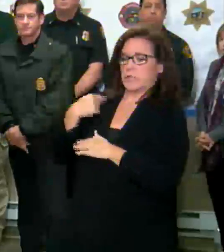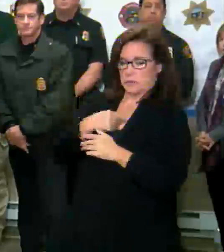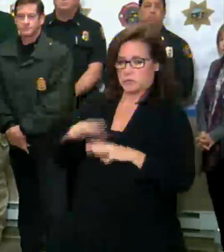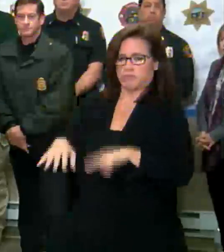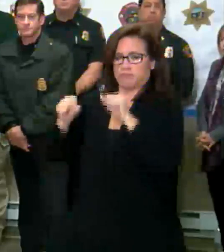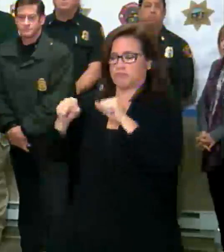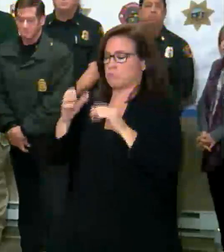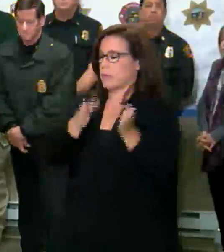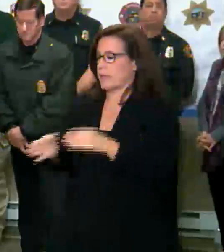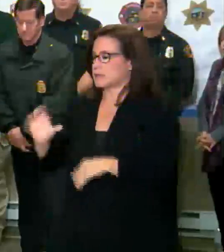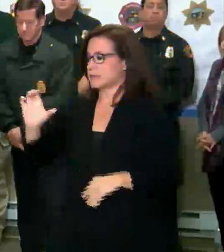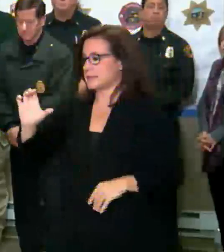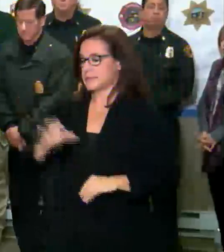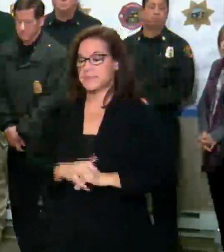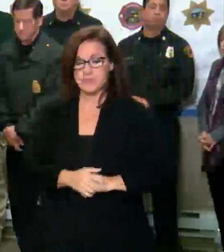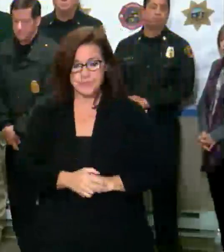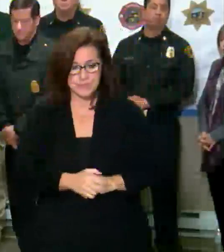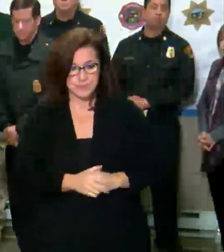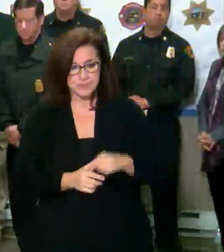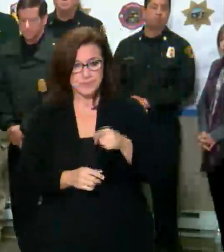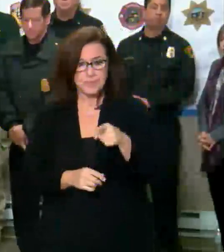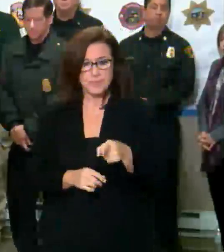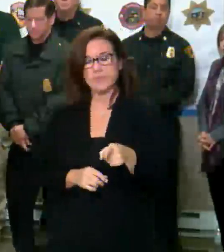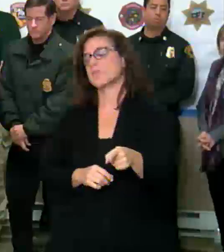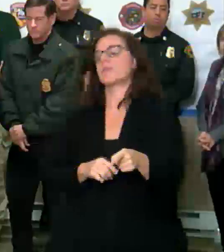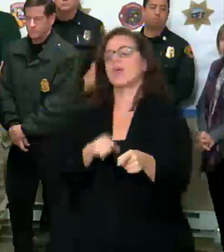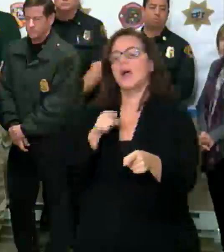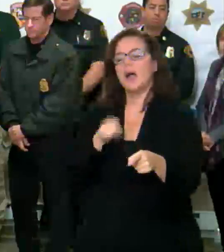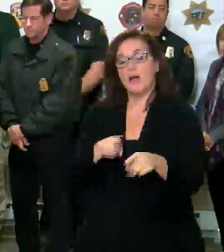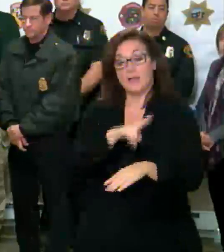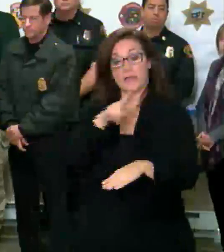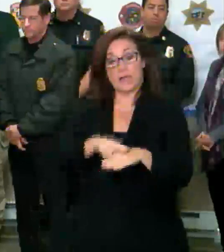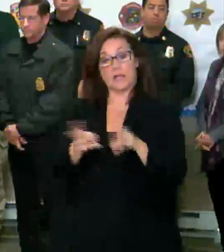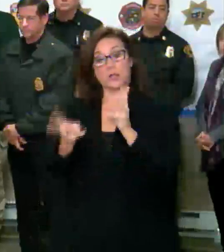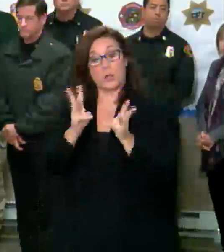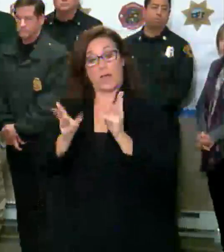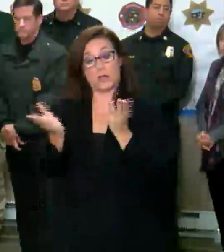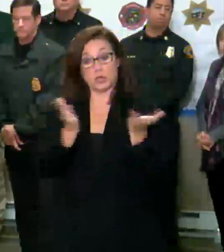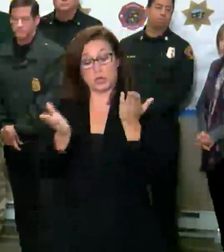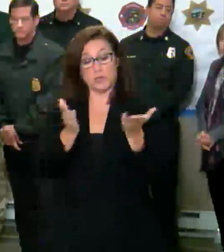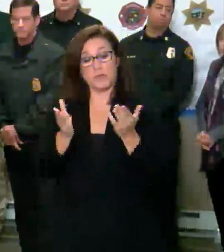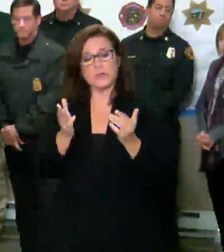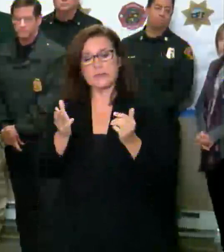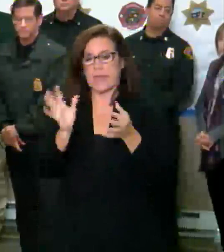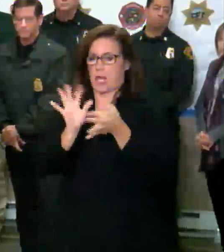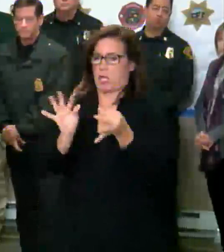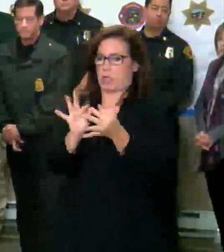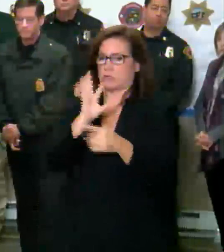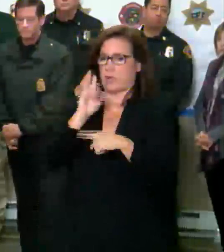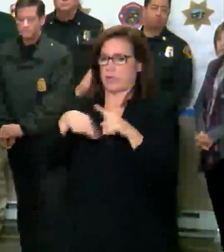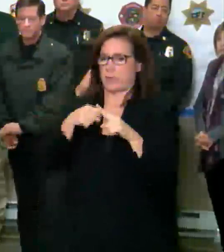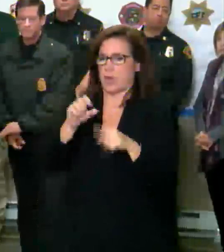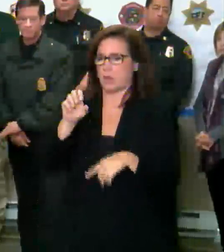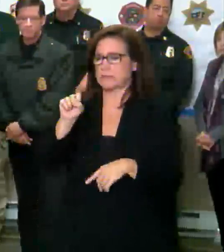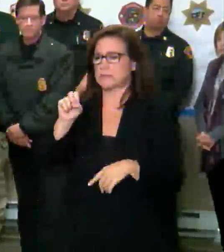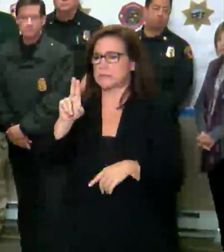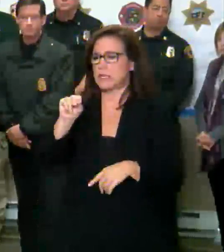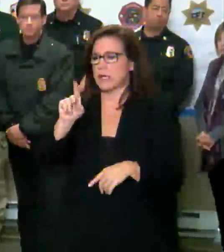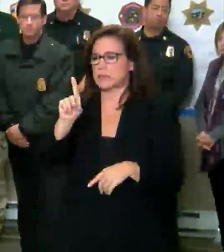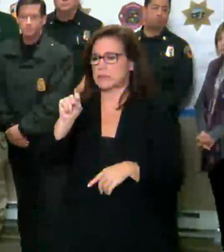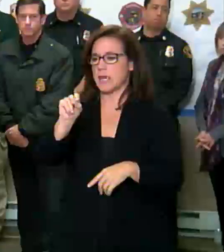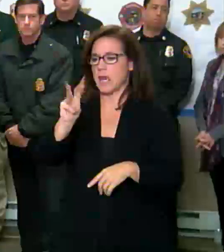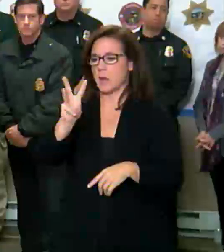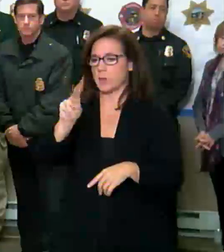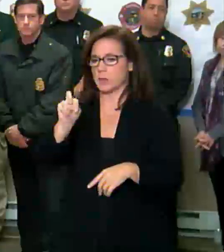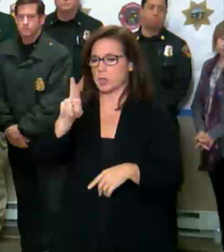Chief, the National Weather Service has talked about possible sundowners on Friday night, possibly Santa Ana's, with 40 to 45 mile-an-hour gusts